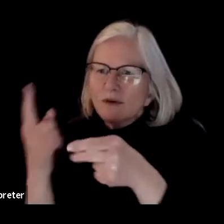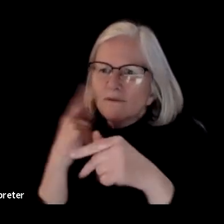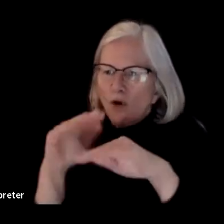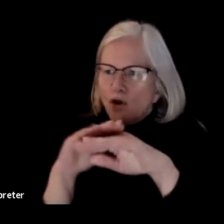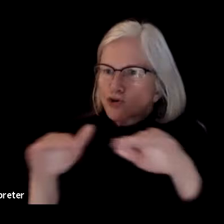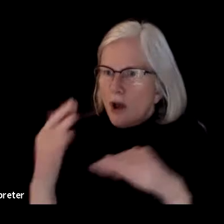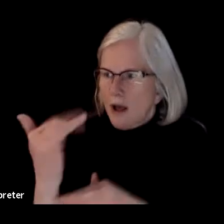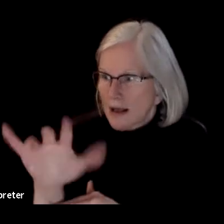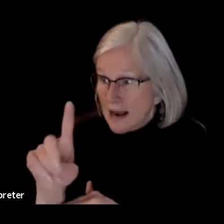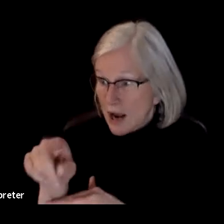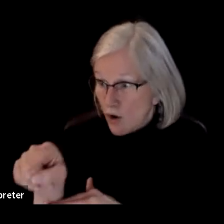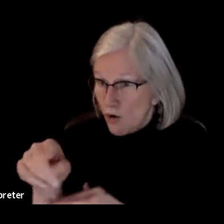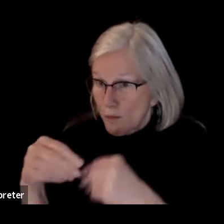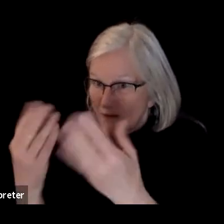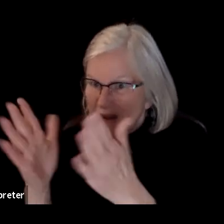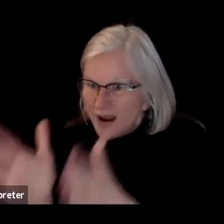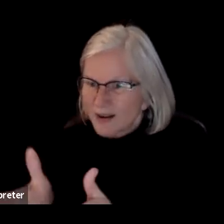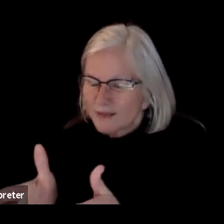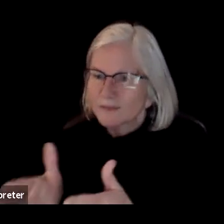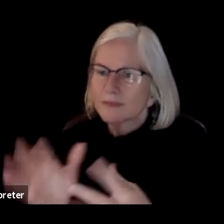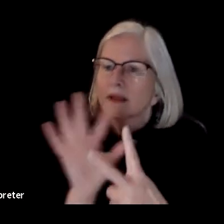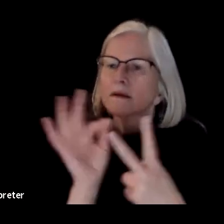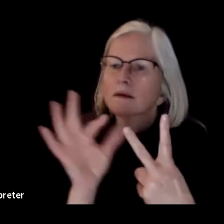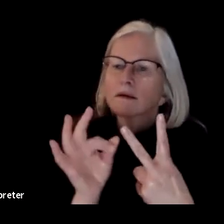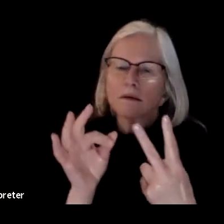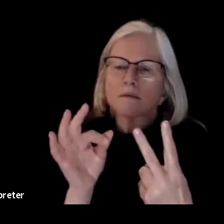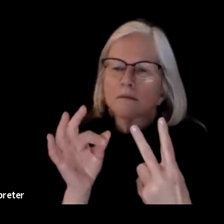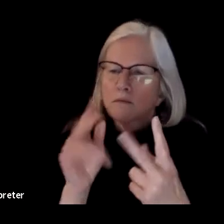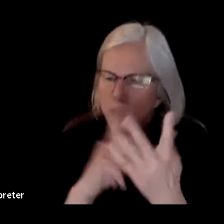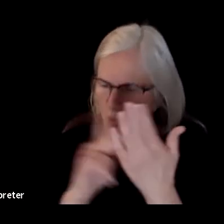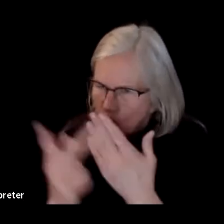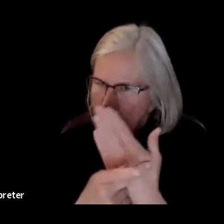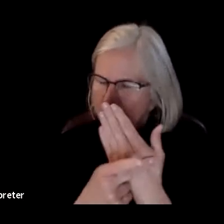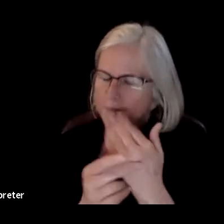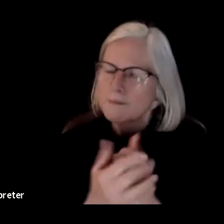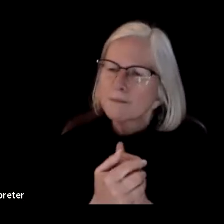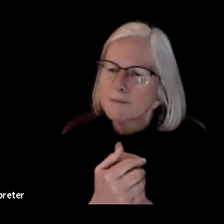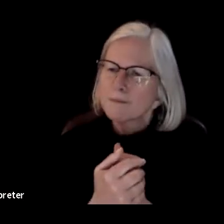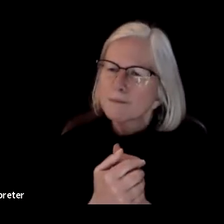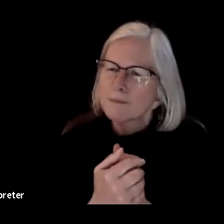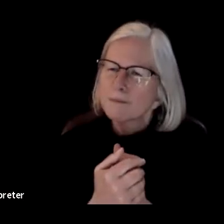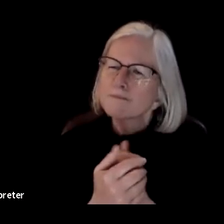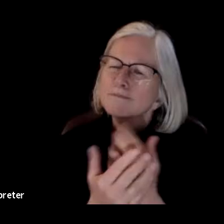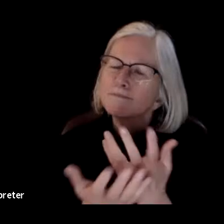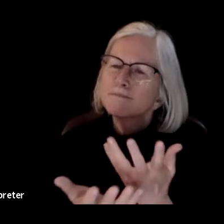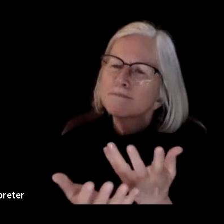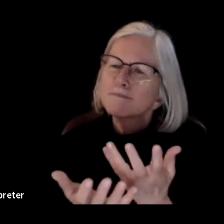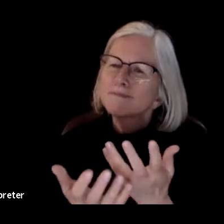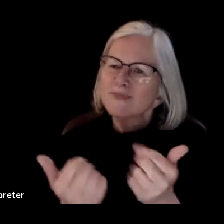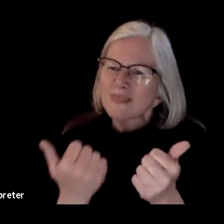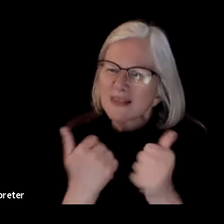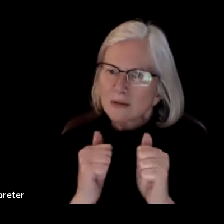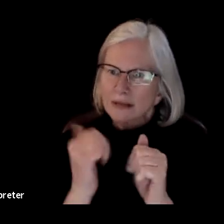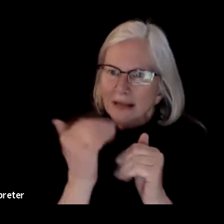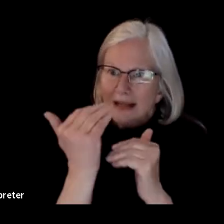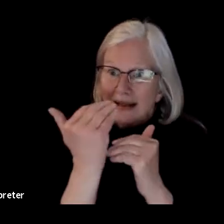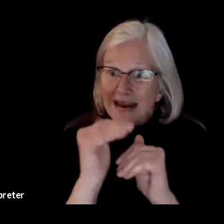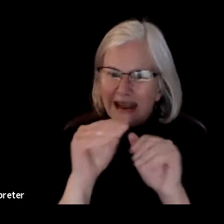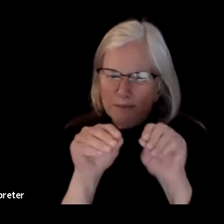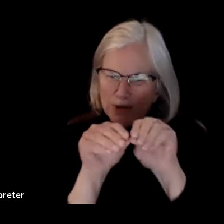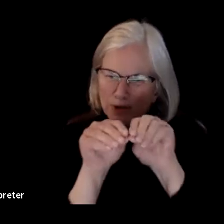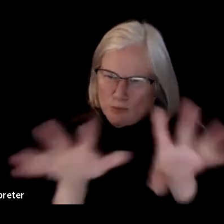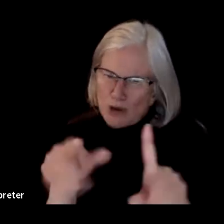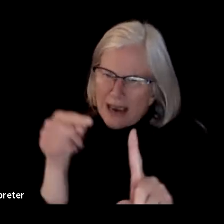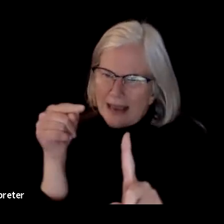It's an optional program, and it was meant to be a screening strategy for limiting the spread of the virus in our